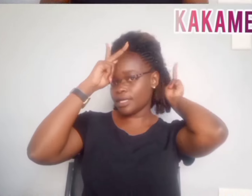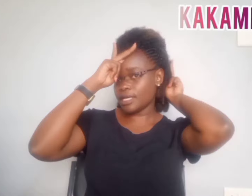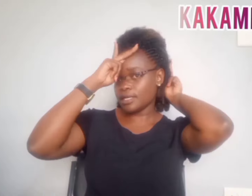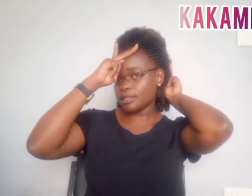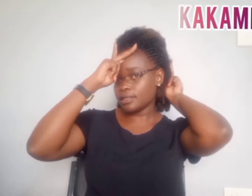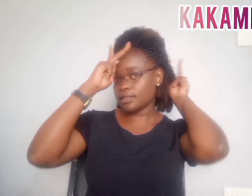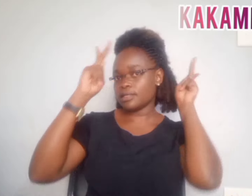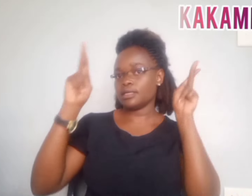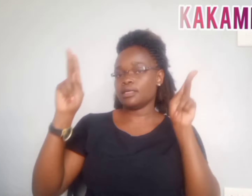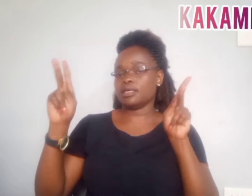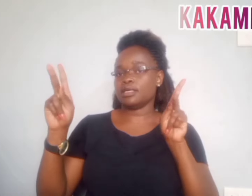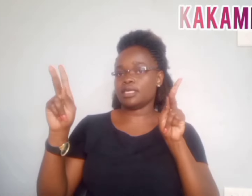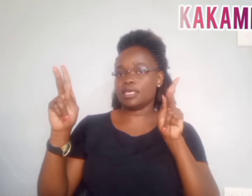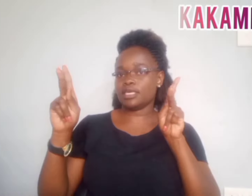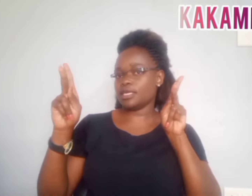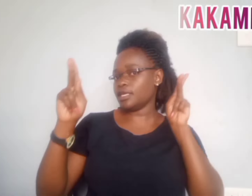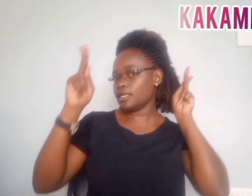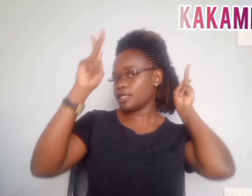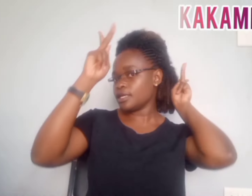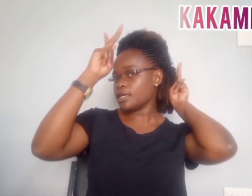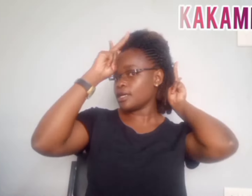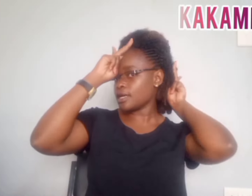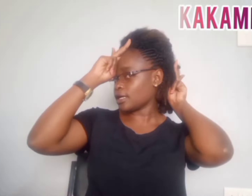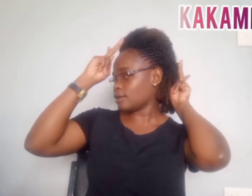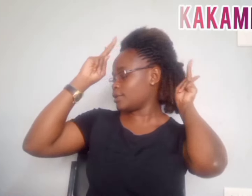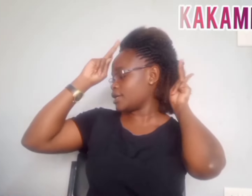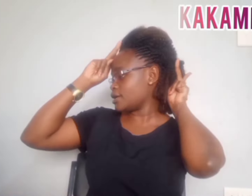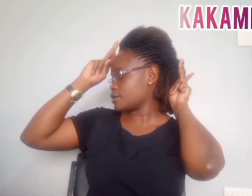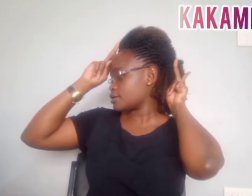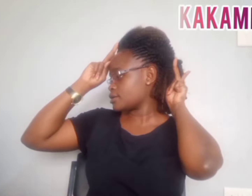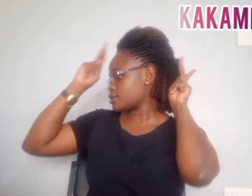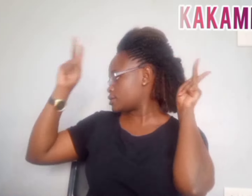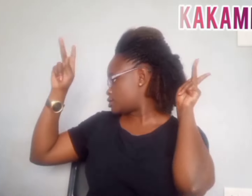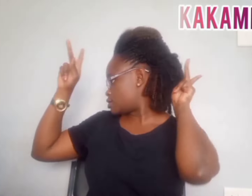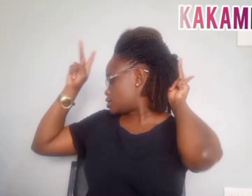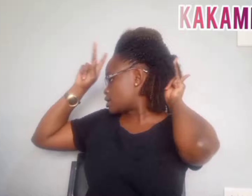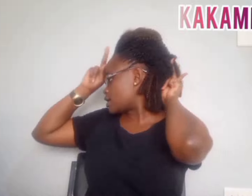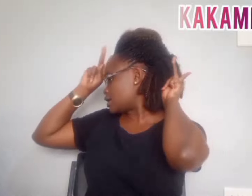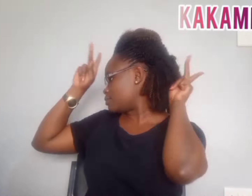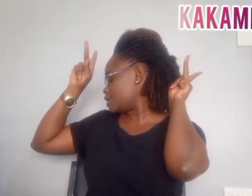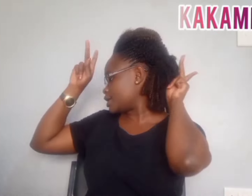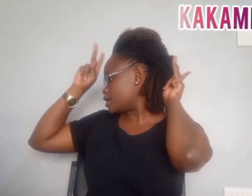Kakamega. KK. Kakamega. Kakamega.